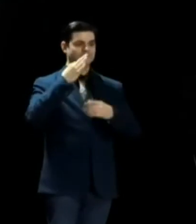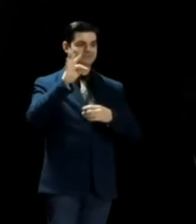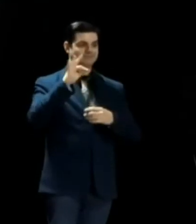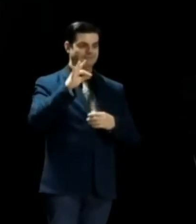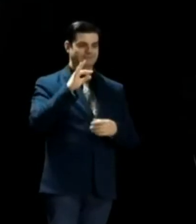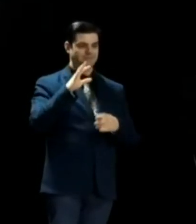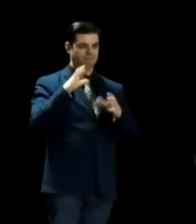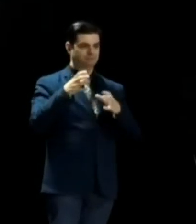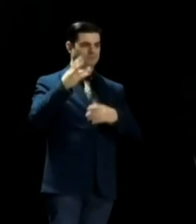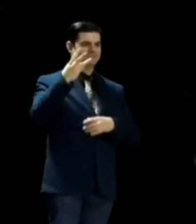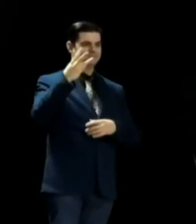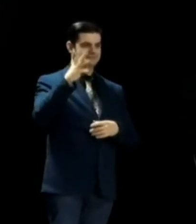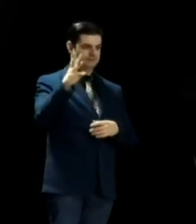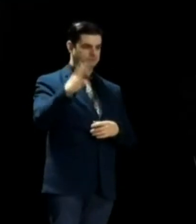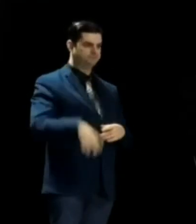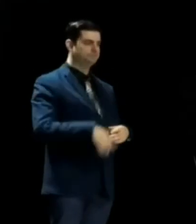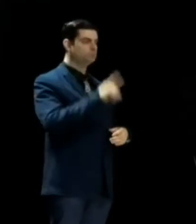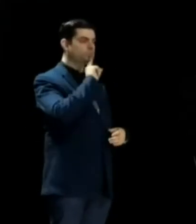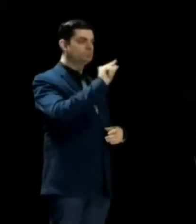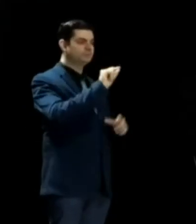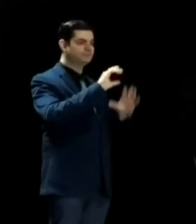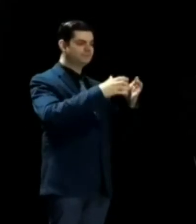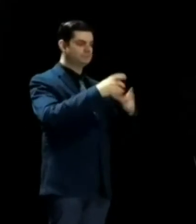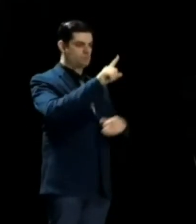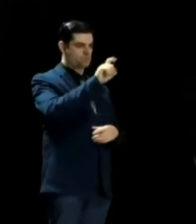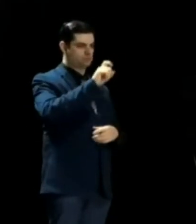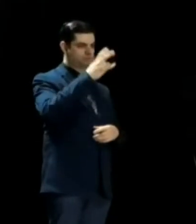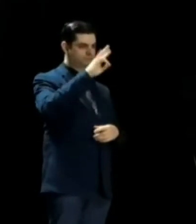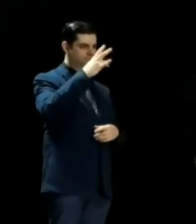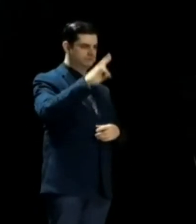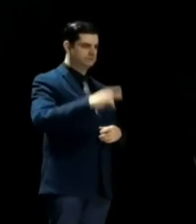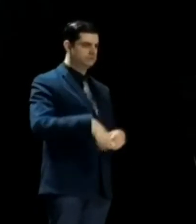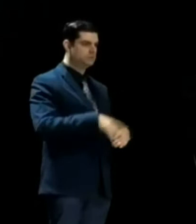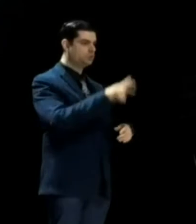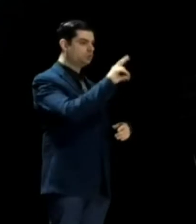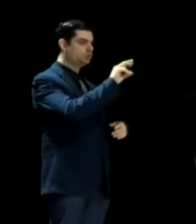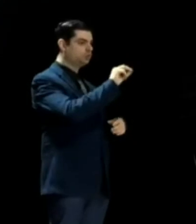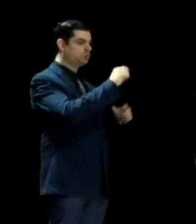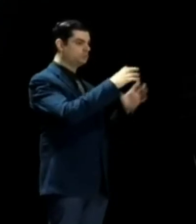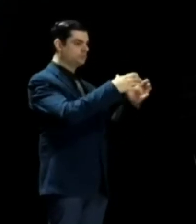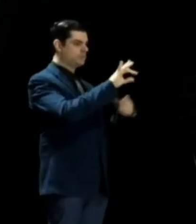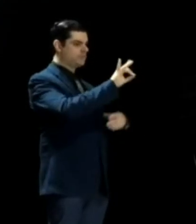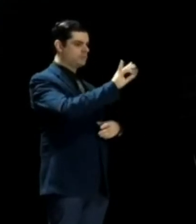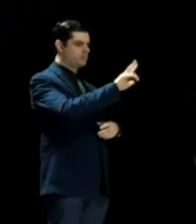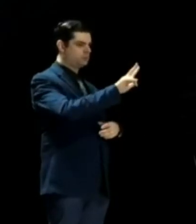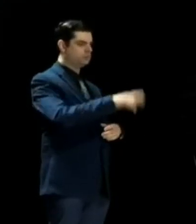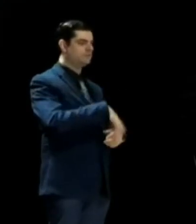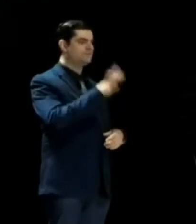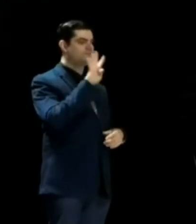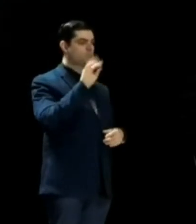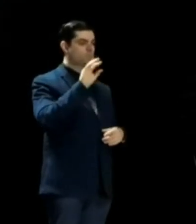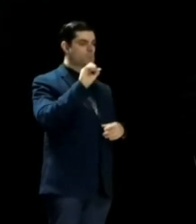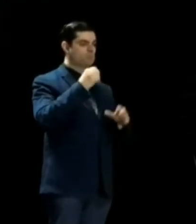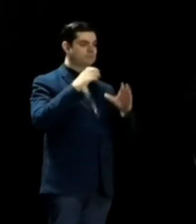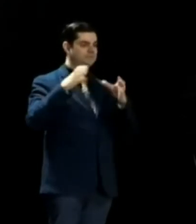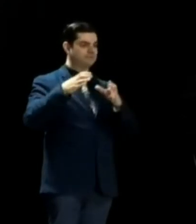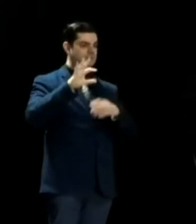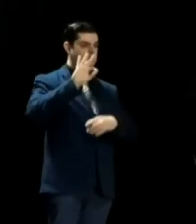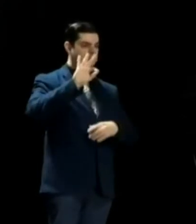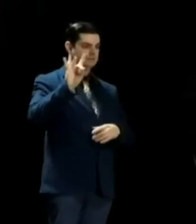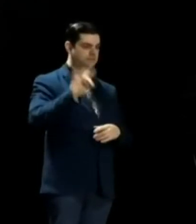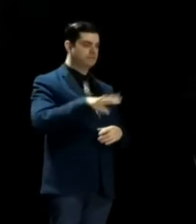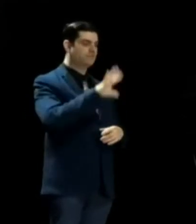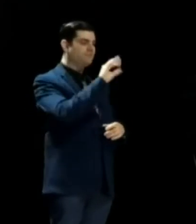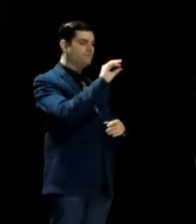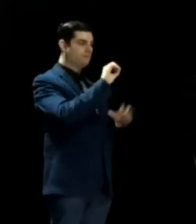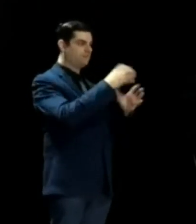in their 40s, 111 in their 50s, 85 in their 60s, 45 in their 70s, 30